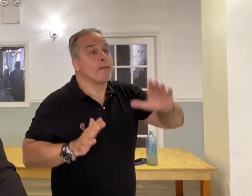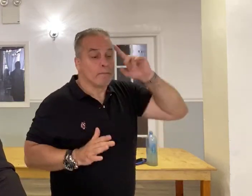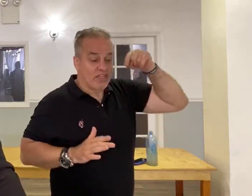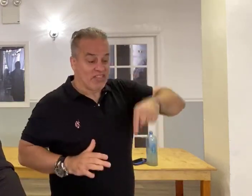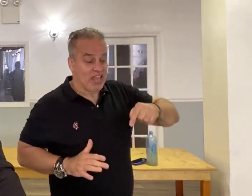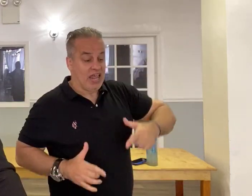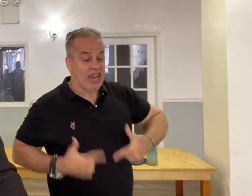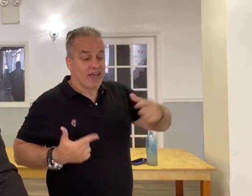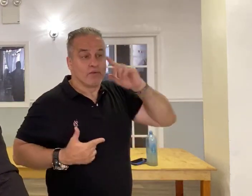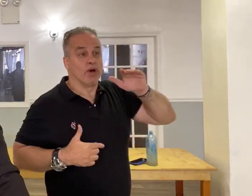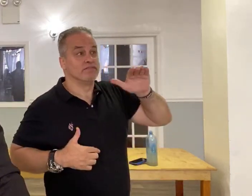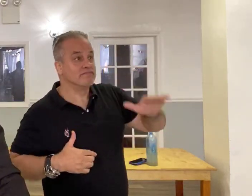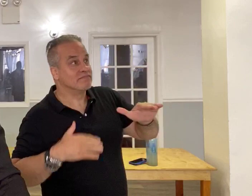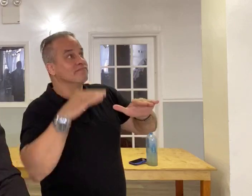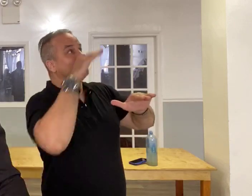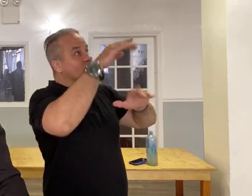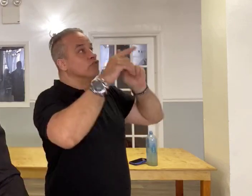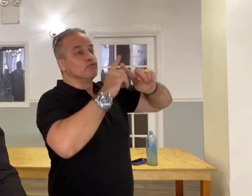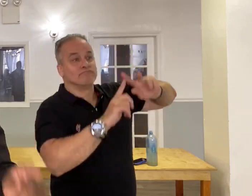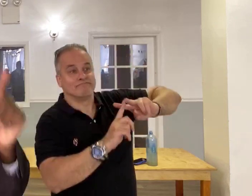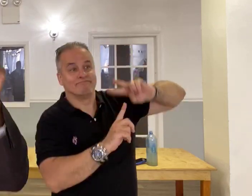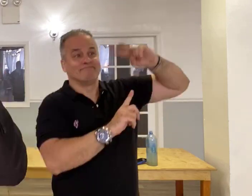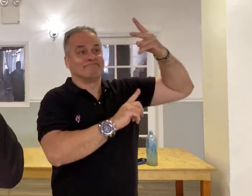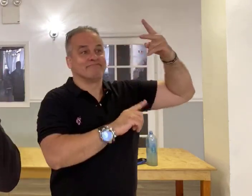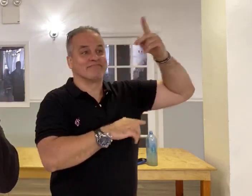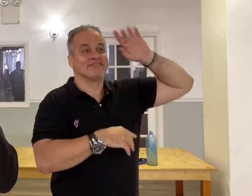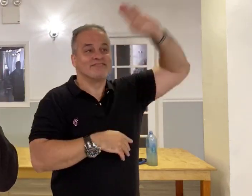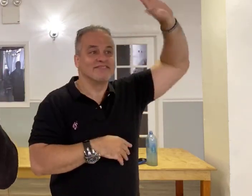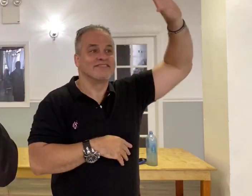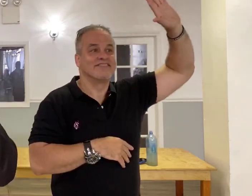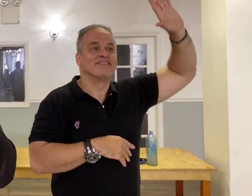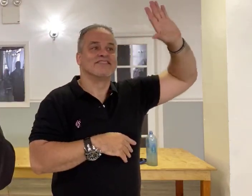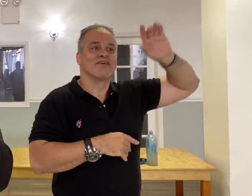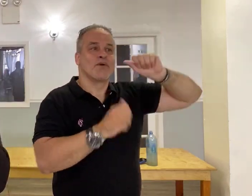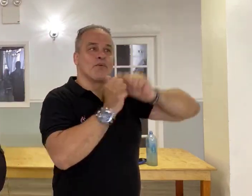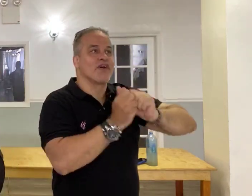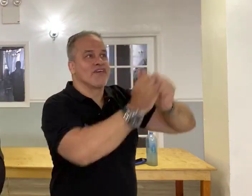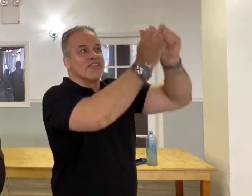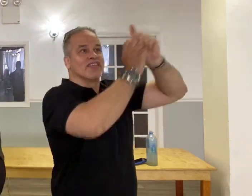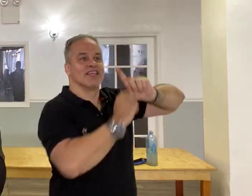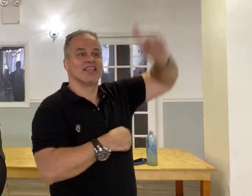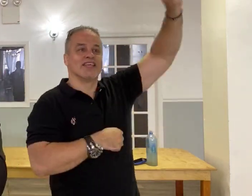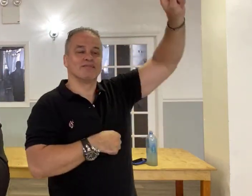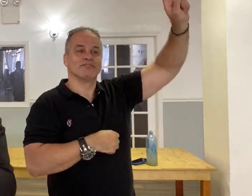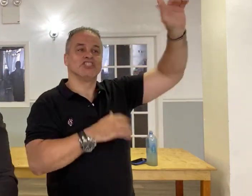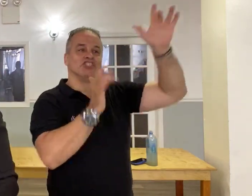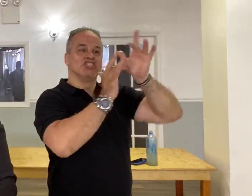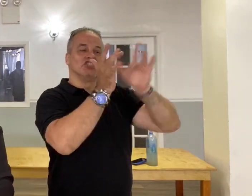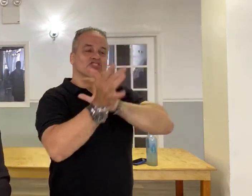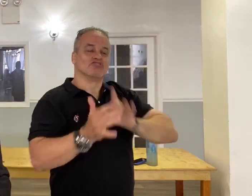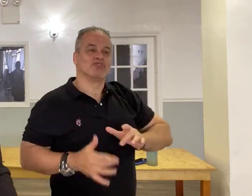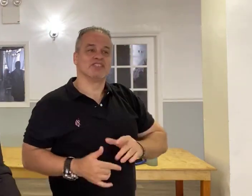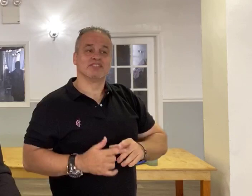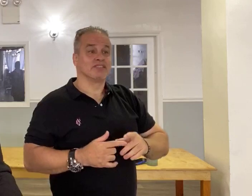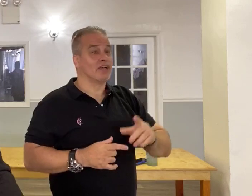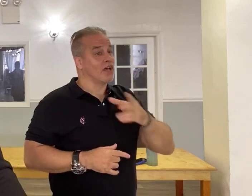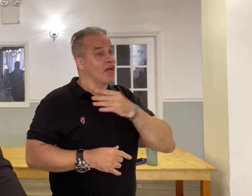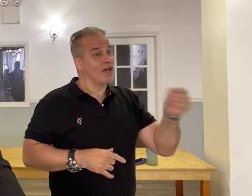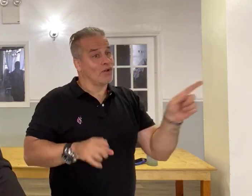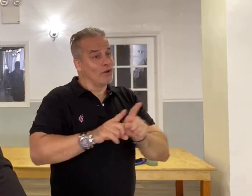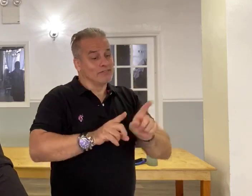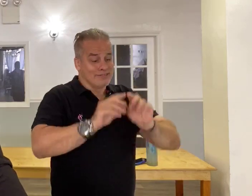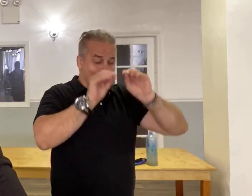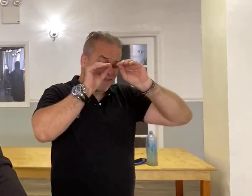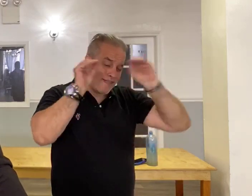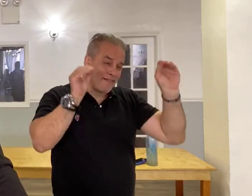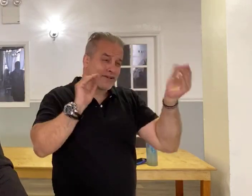important. There's nothing that supersedes serving Christ. There's no one